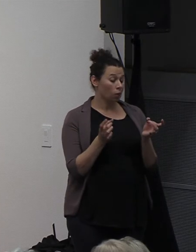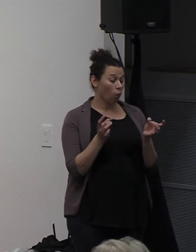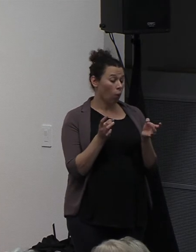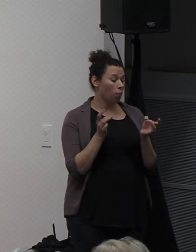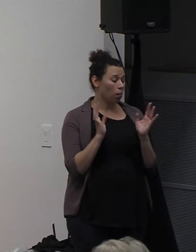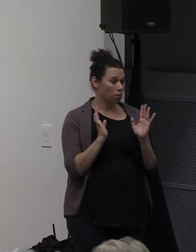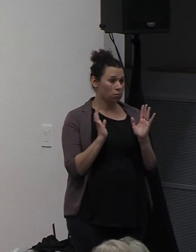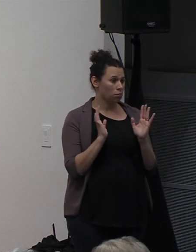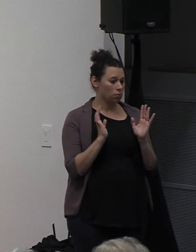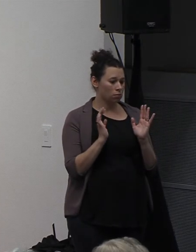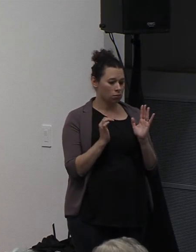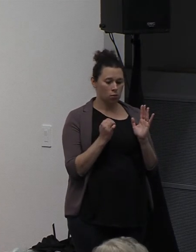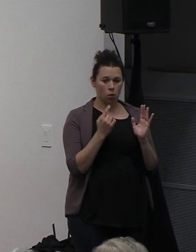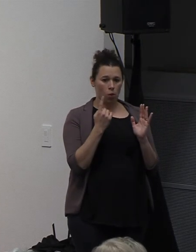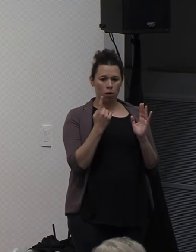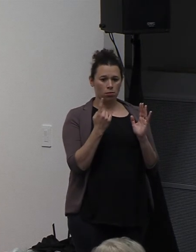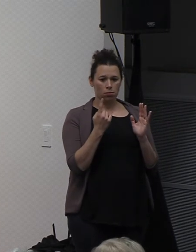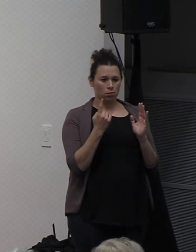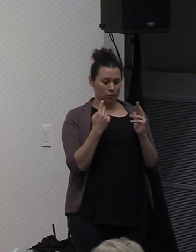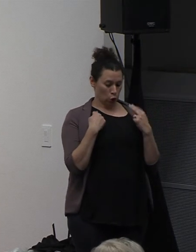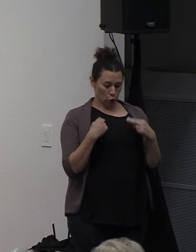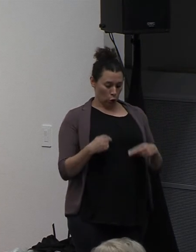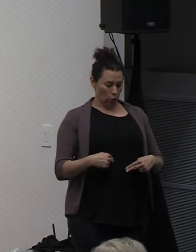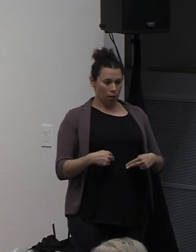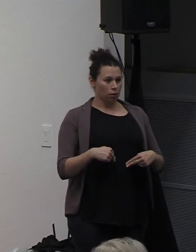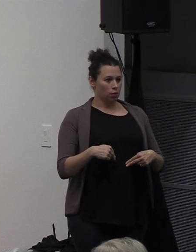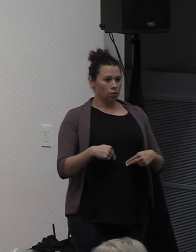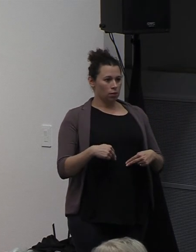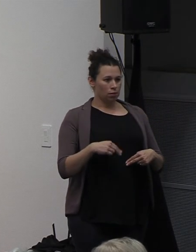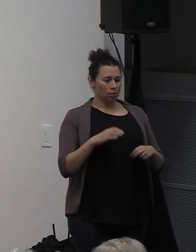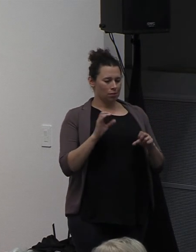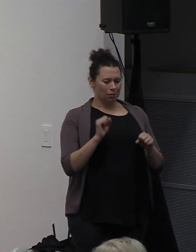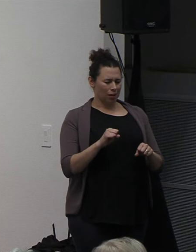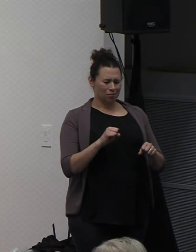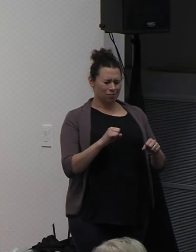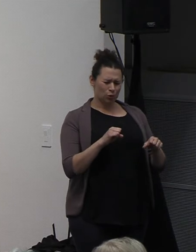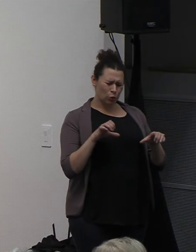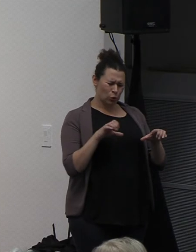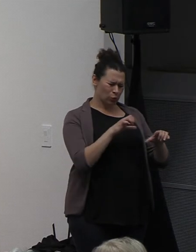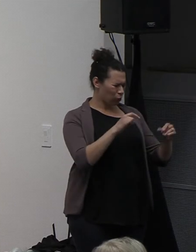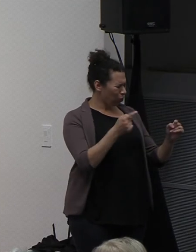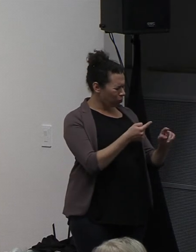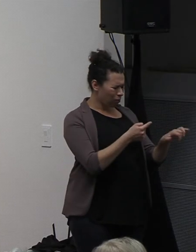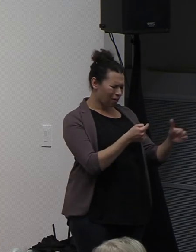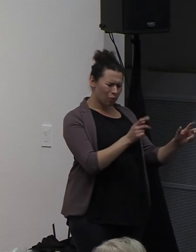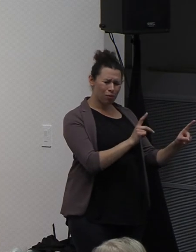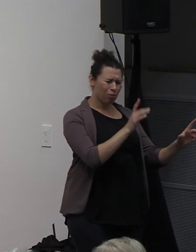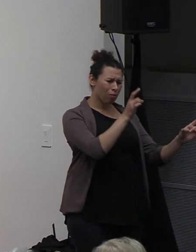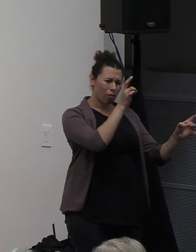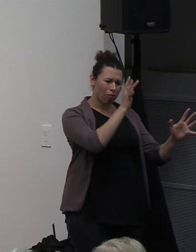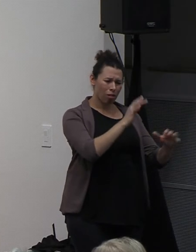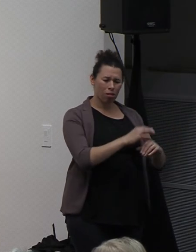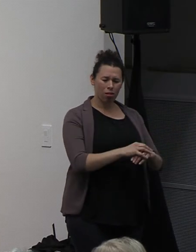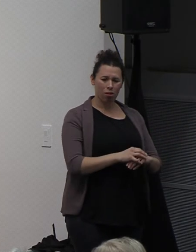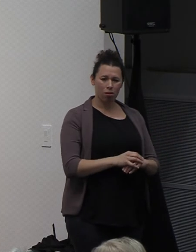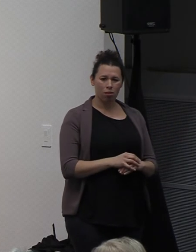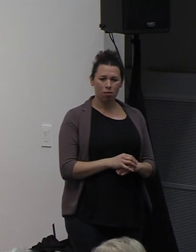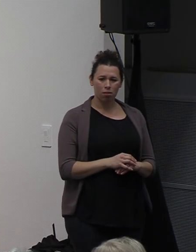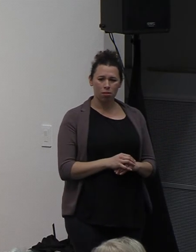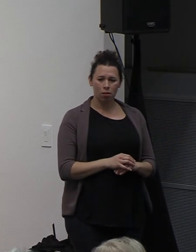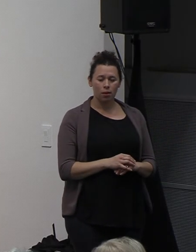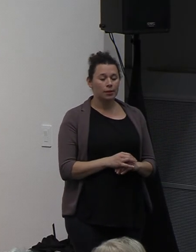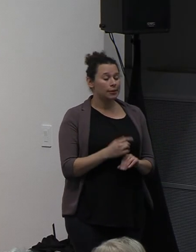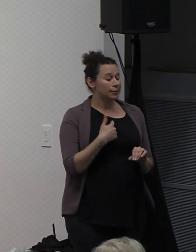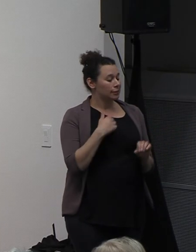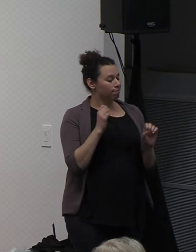what one human being can do to another. I can only tell my story of loss and